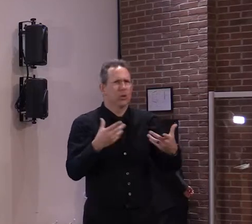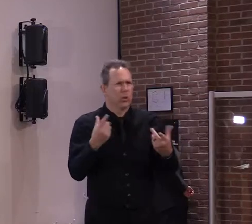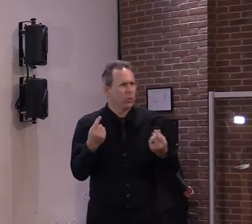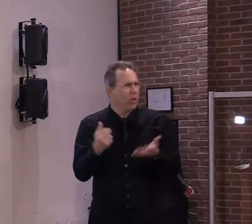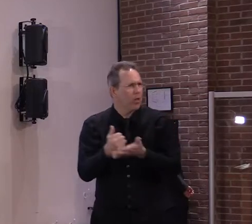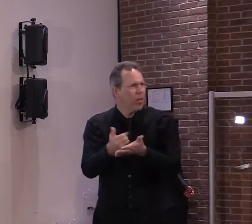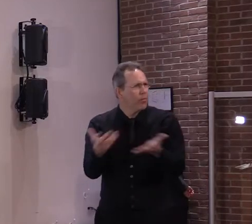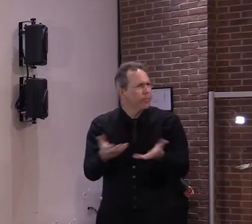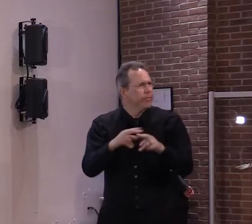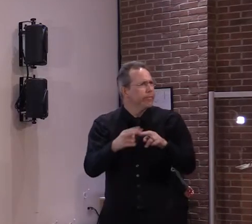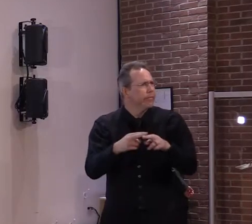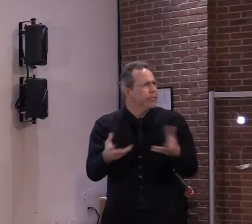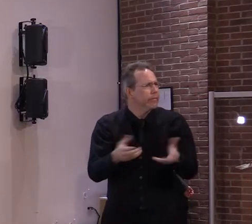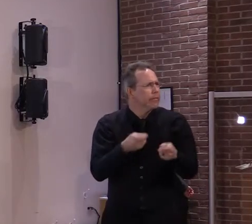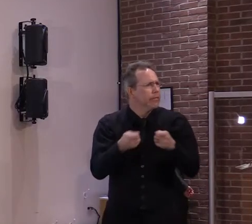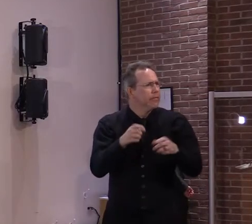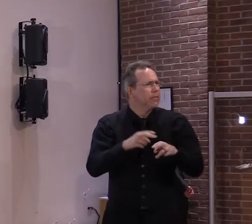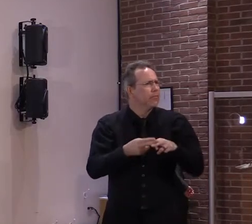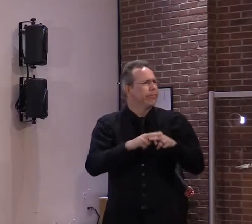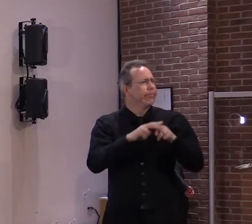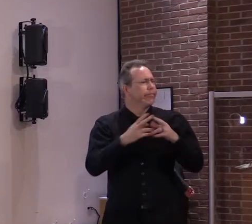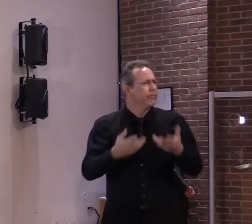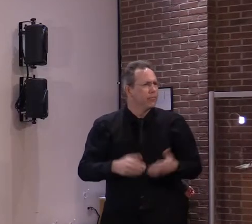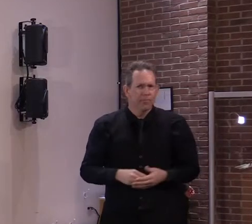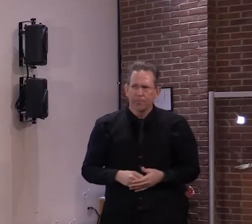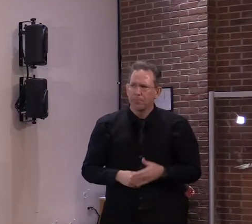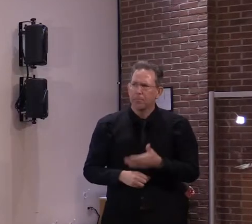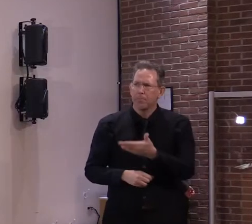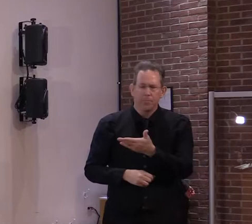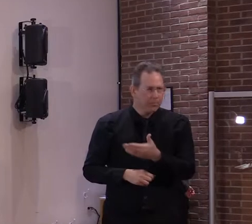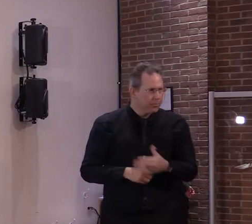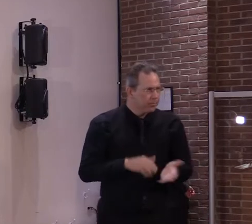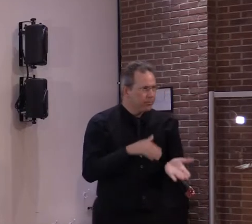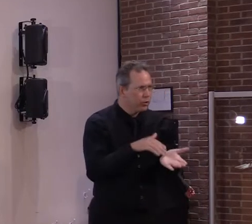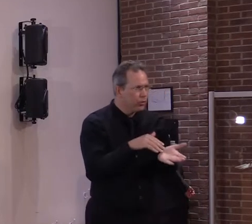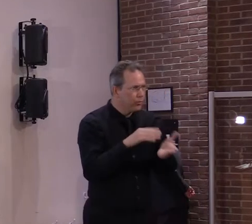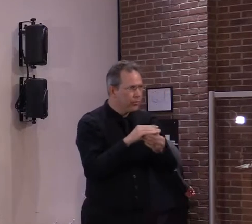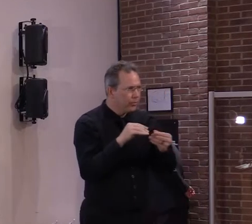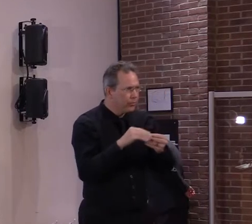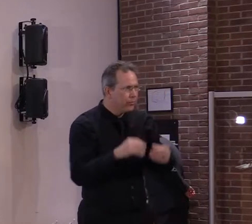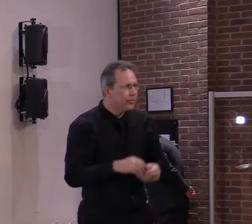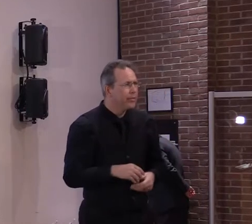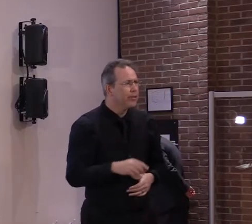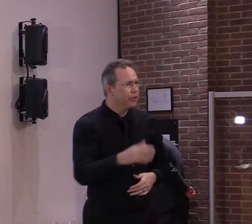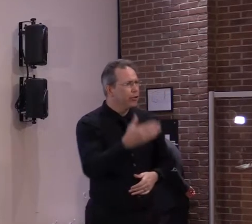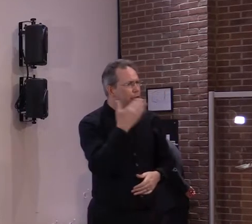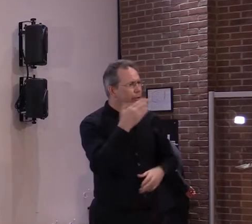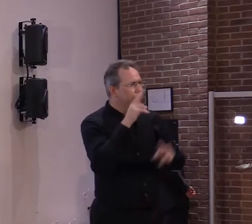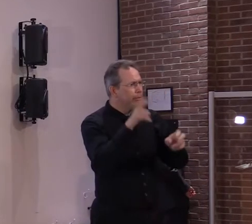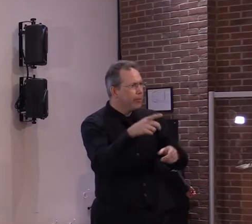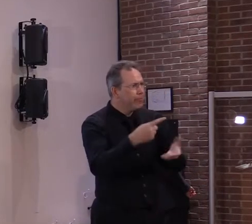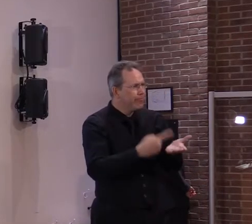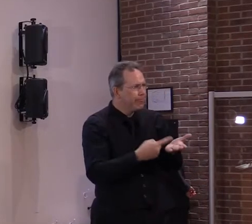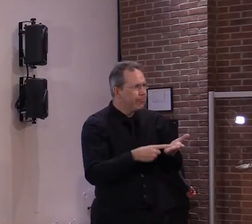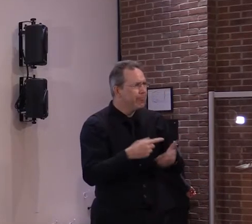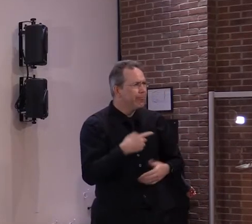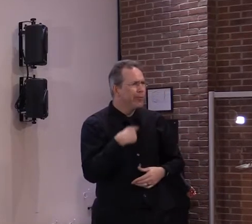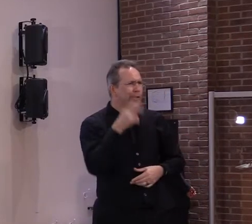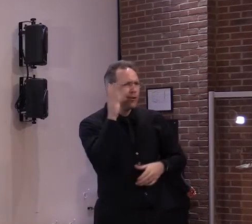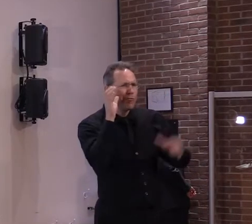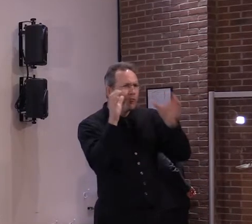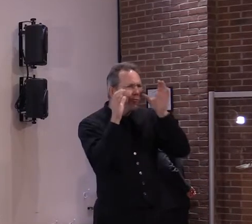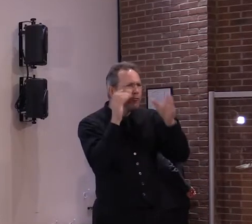Yeah, that's a great topic, and I know there was a news story today on it, and I haven't had a chance to consult our